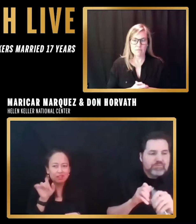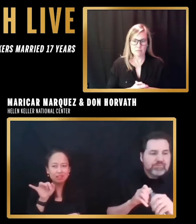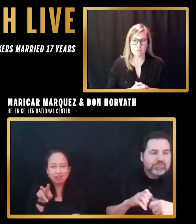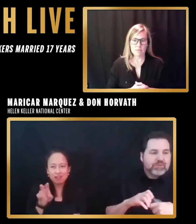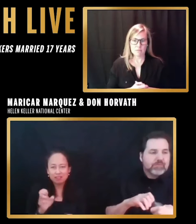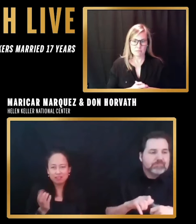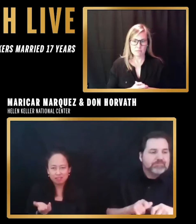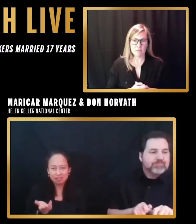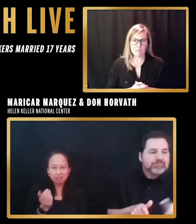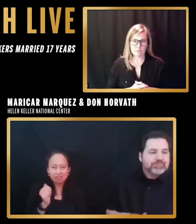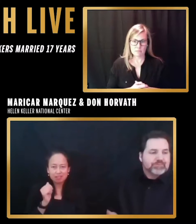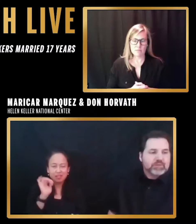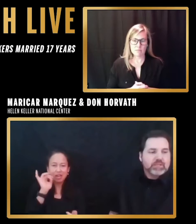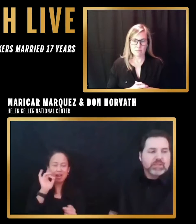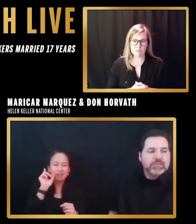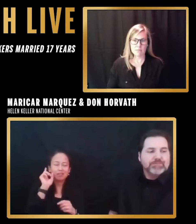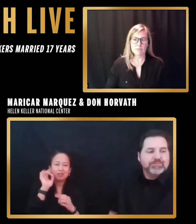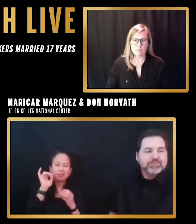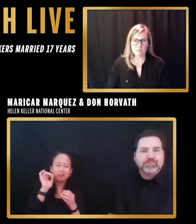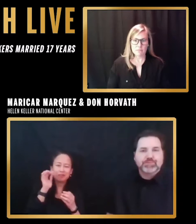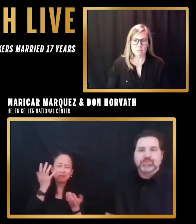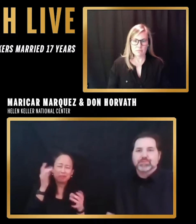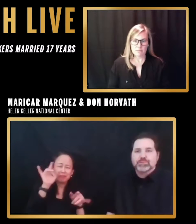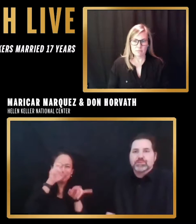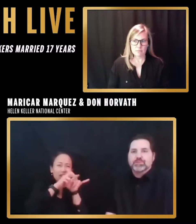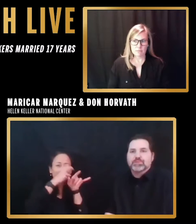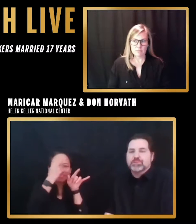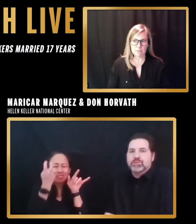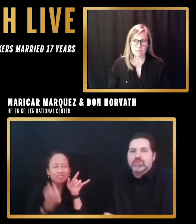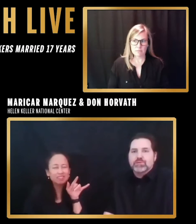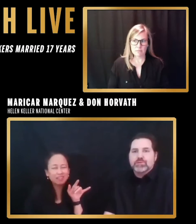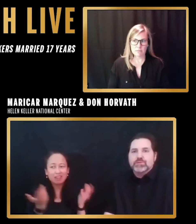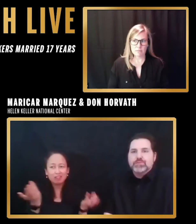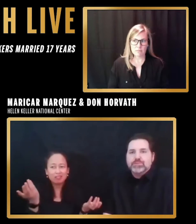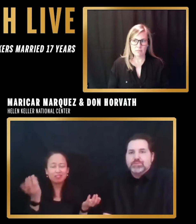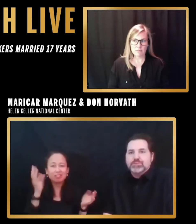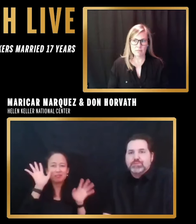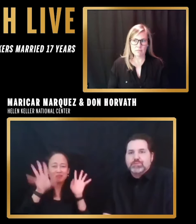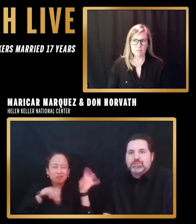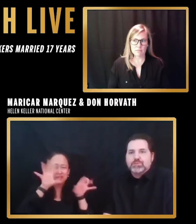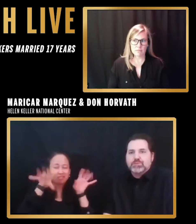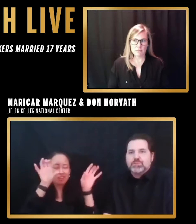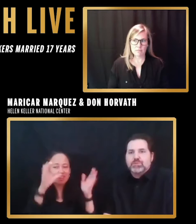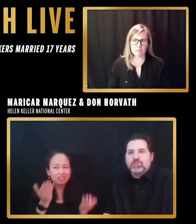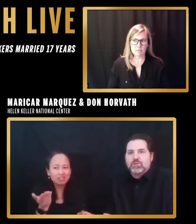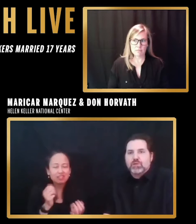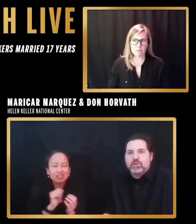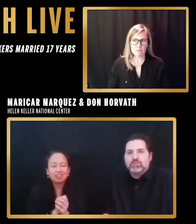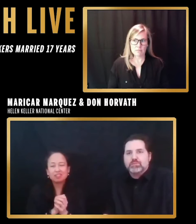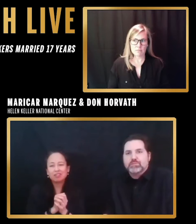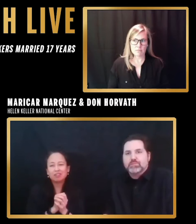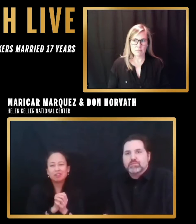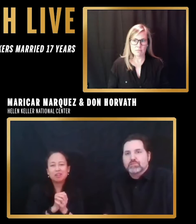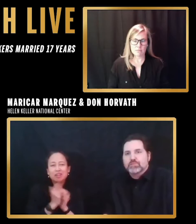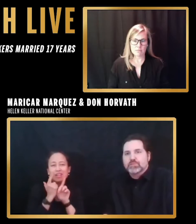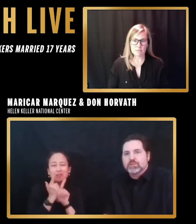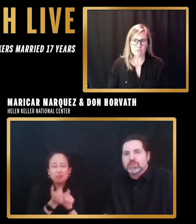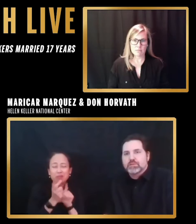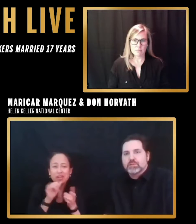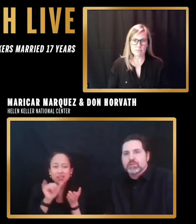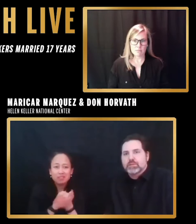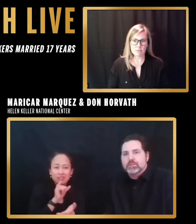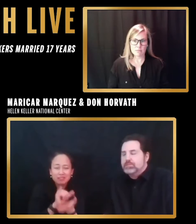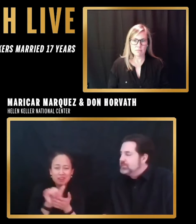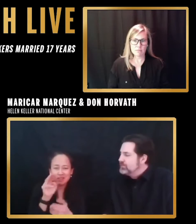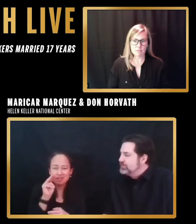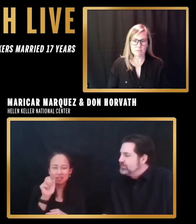I am a very, very active person. So before COVID hit, I was really involved in